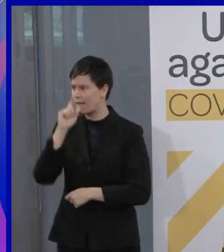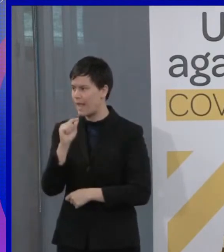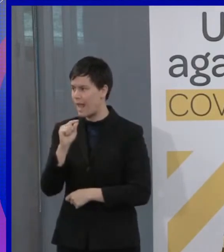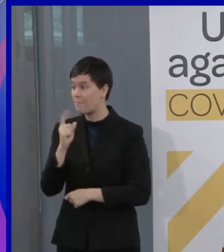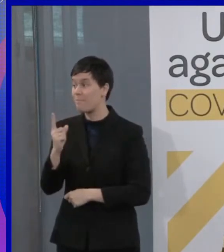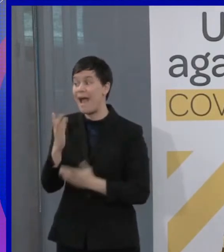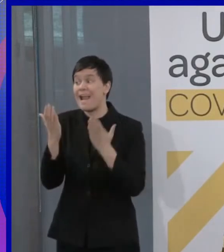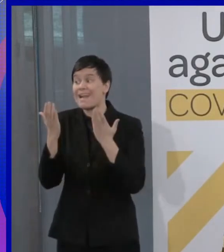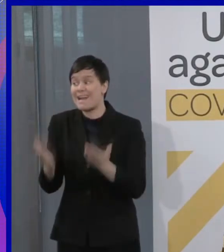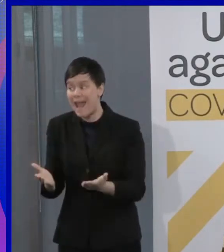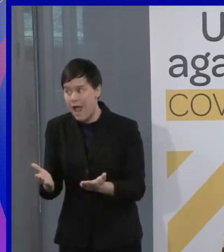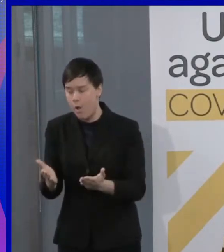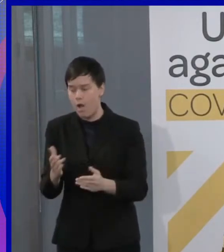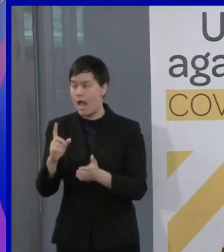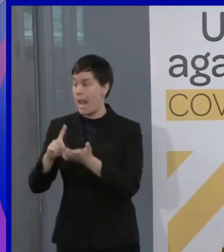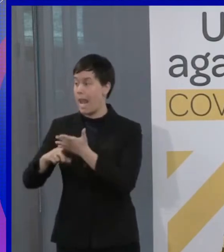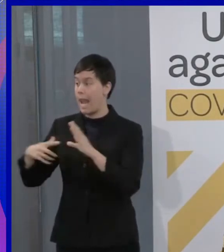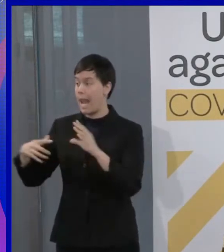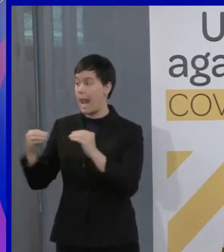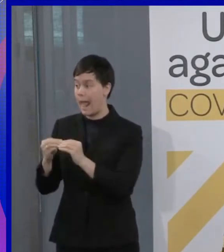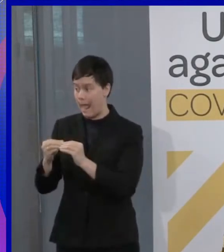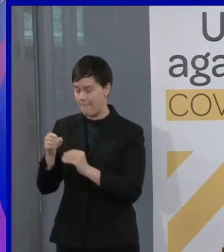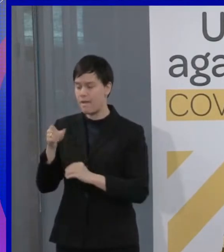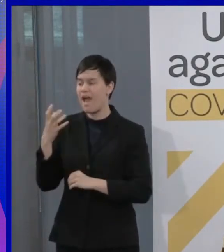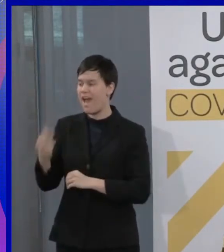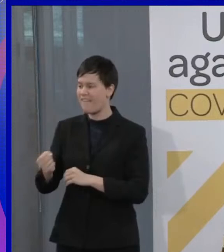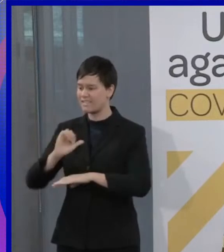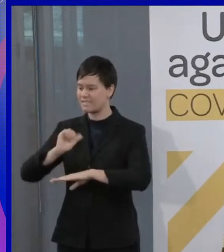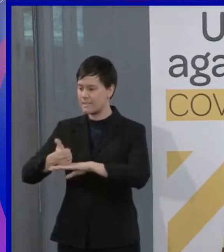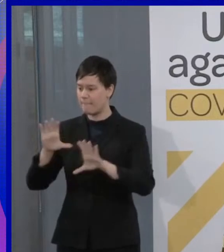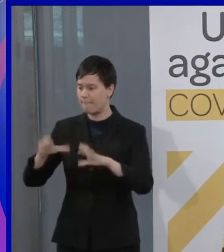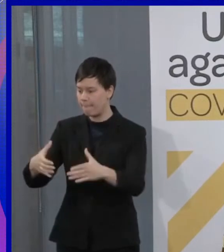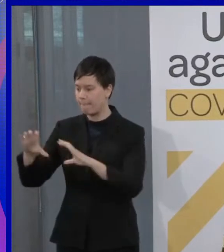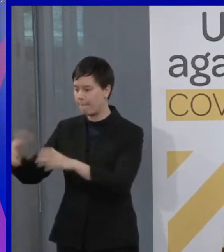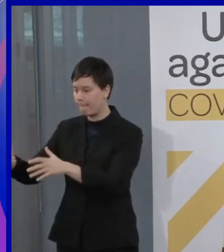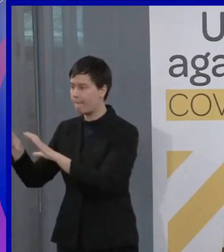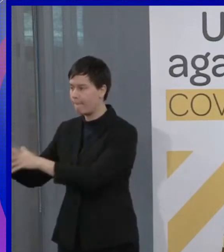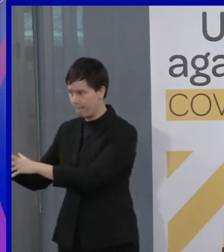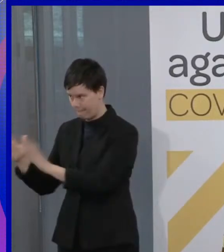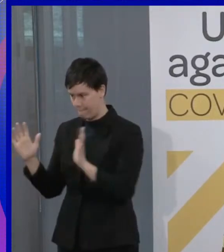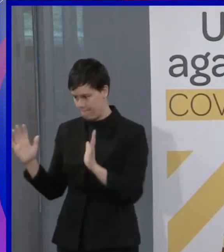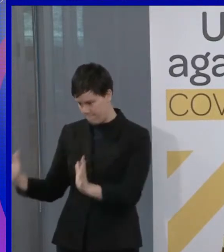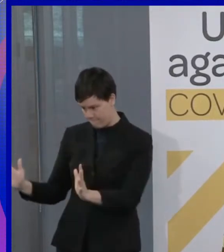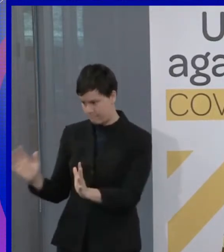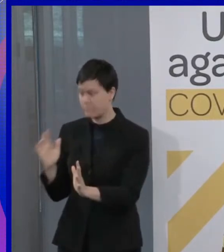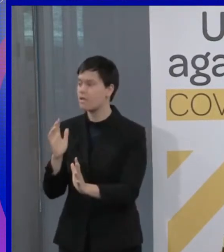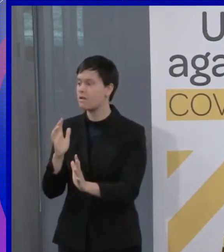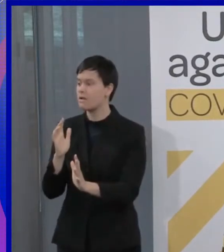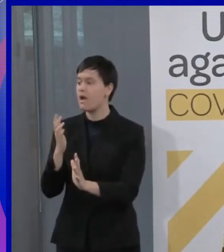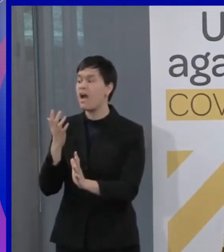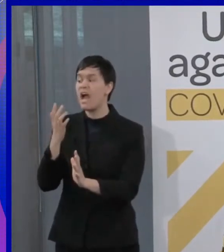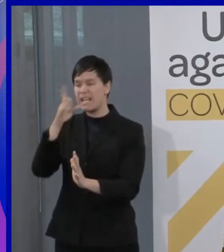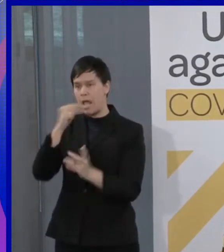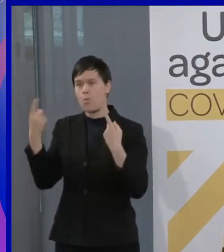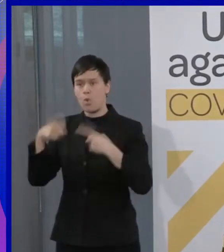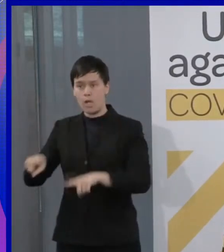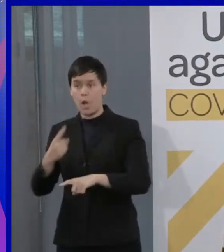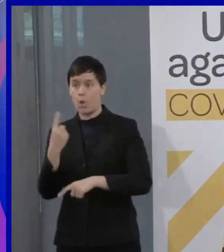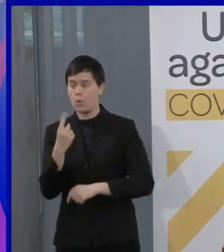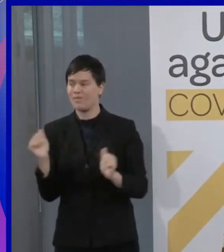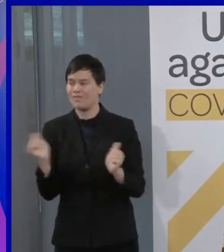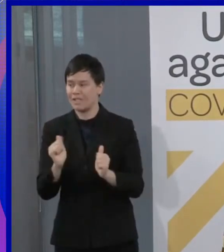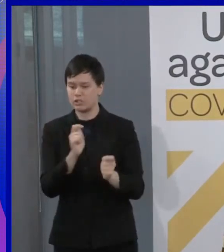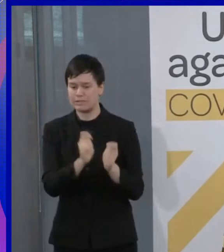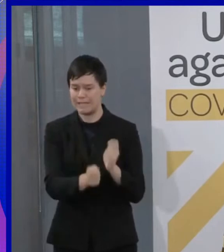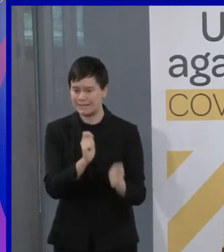in the labs that will be able to tell us exactly who from those managed isolation facilities has actually been tested. On a June 23rd press